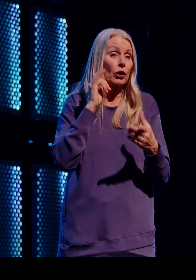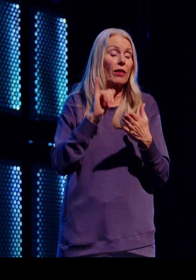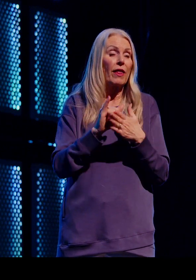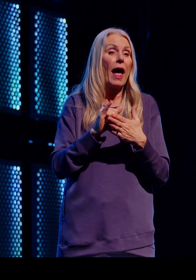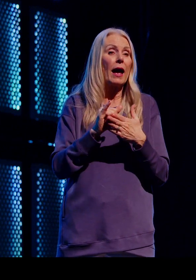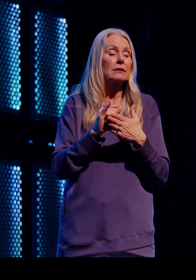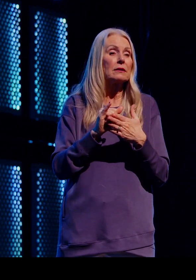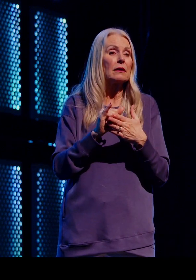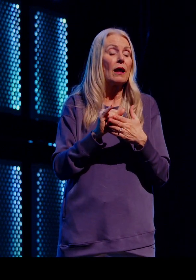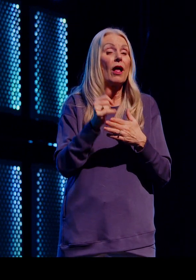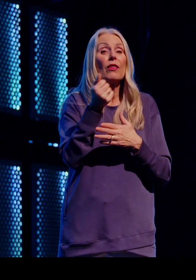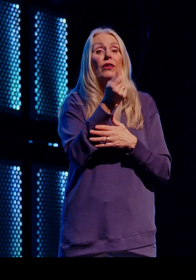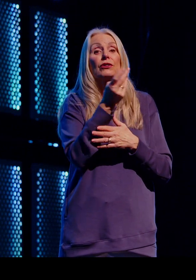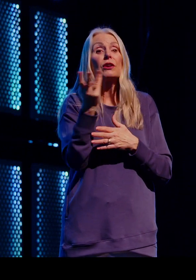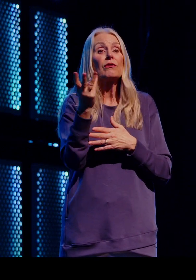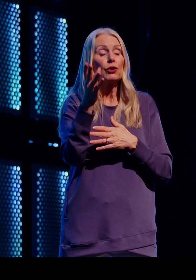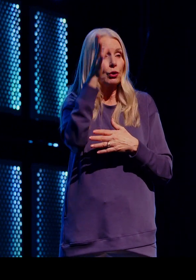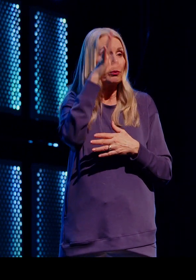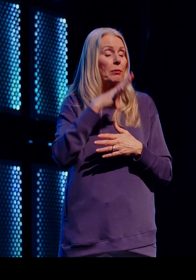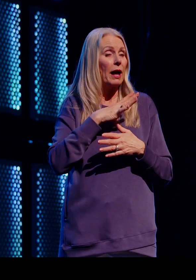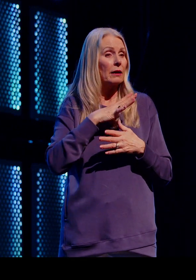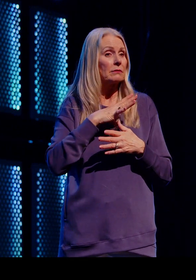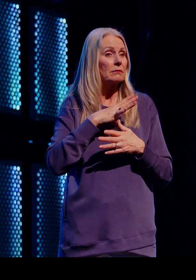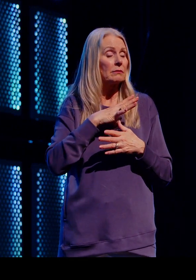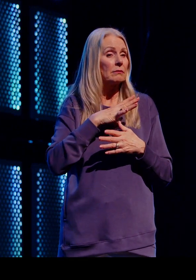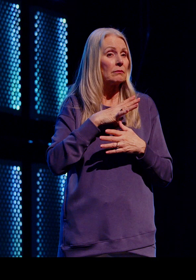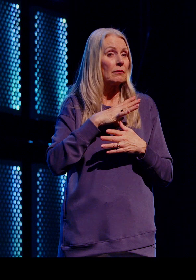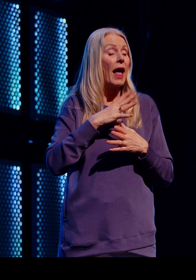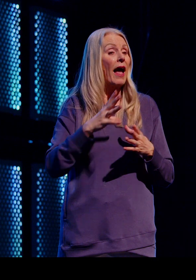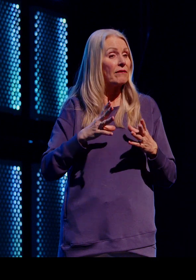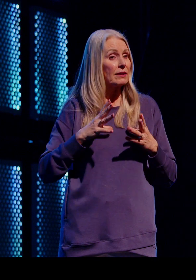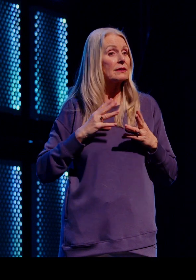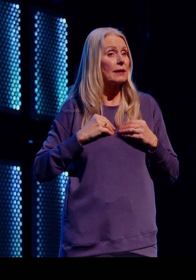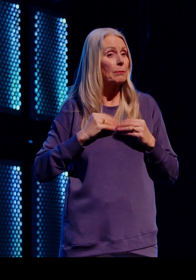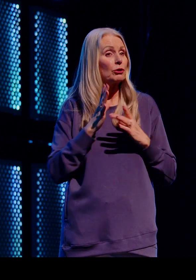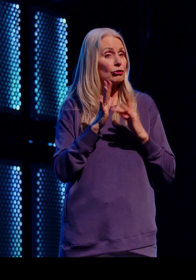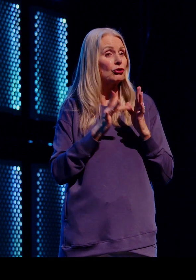that there have been a few that even have come to know Jesus as a result of this service.